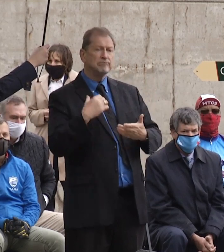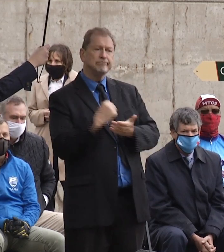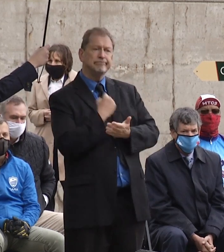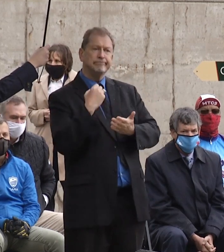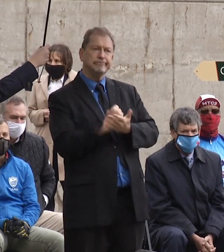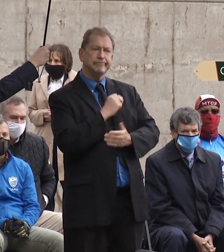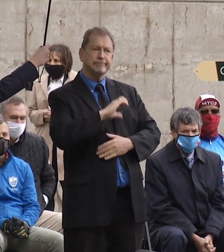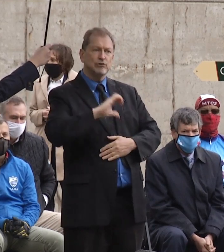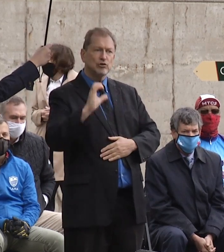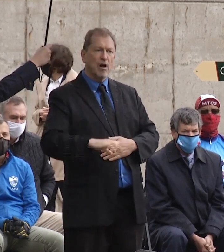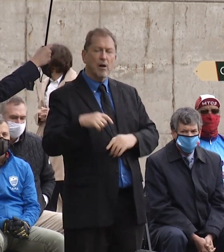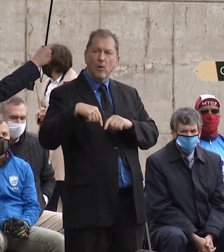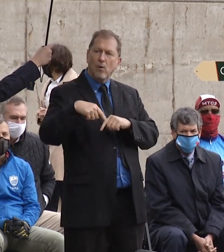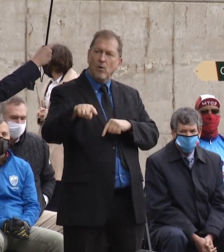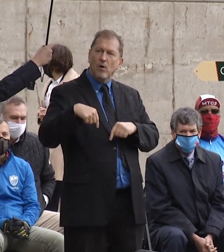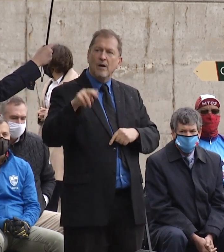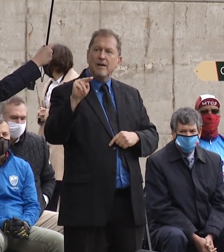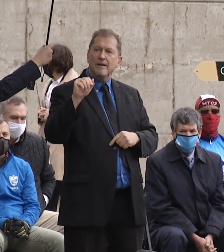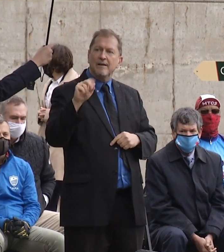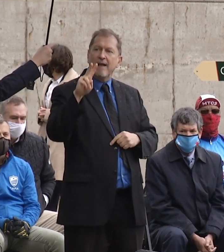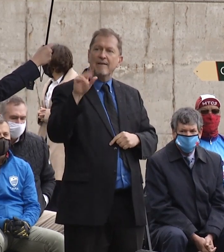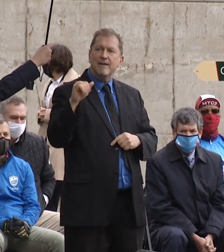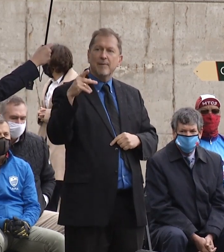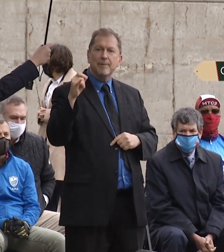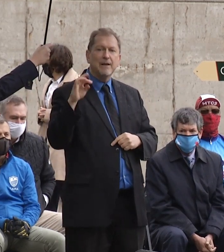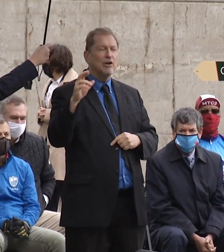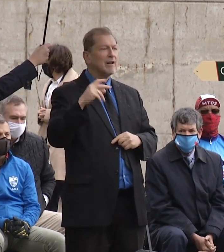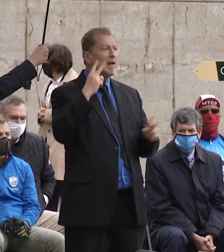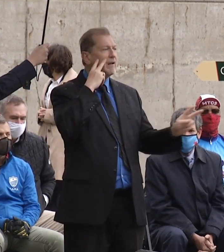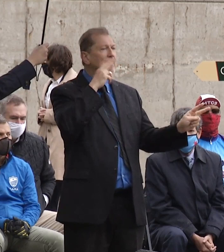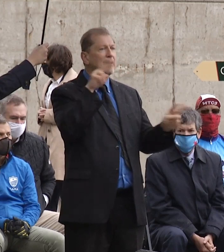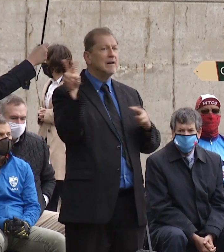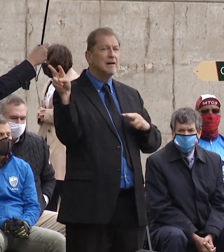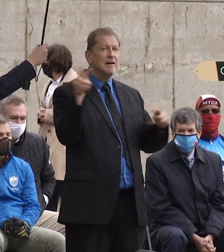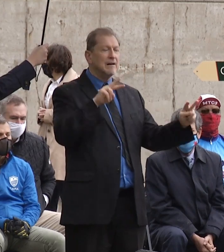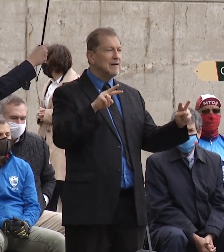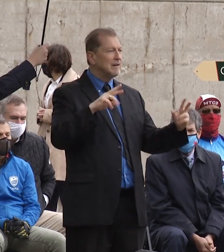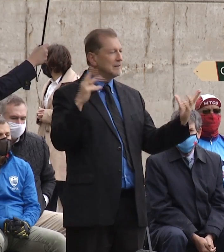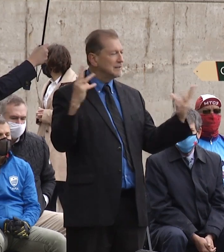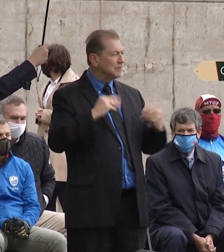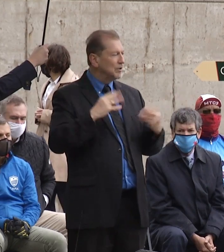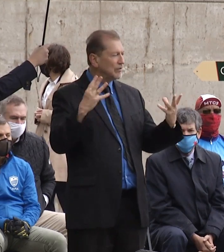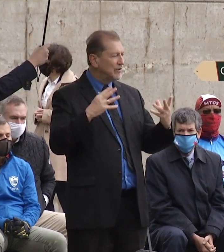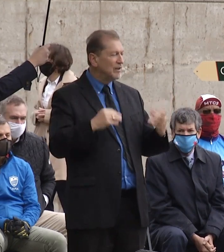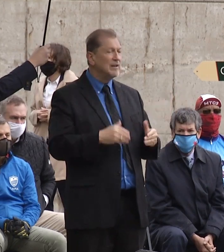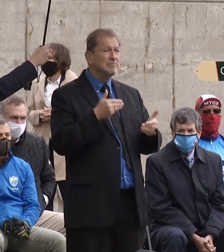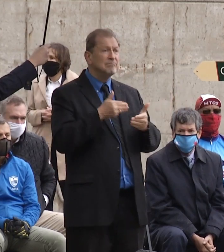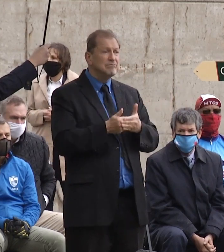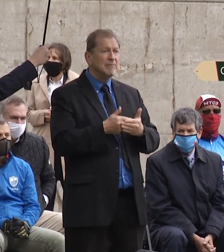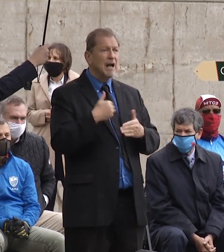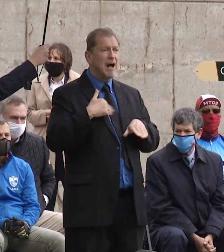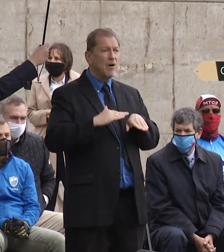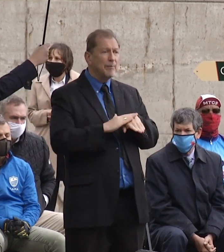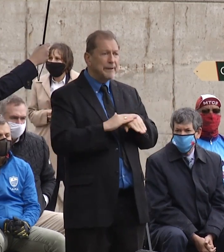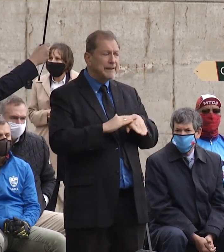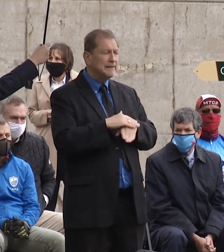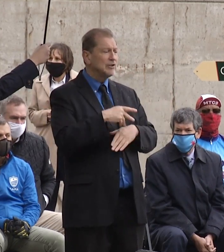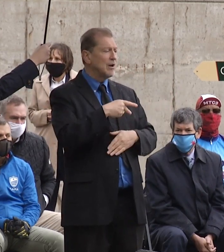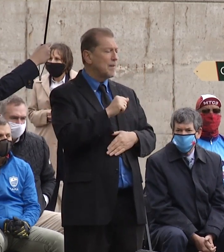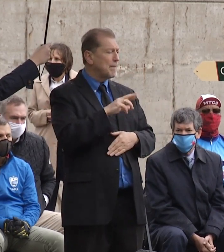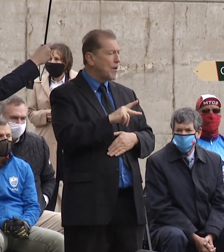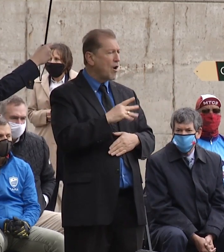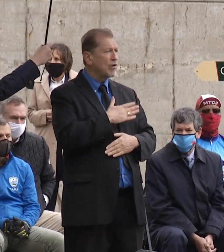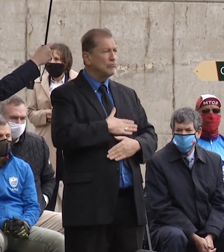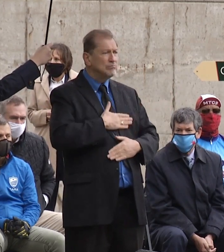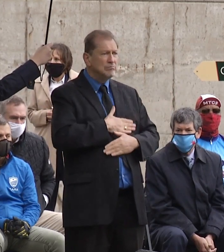an incredible, breathtaking view of our iconic skyline. Connect them to our beaches, parks, recreation paths, and